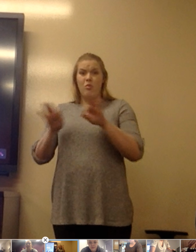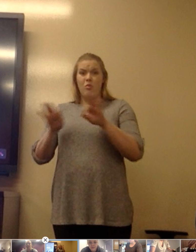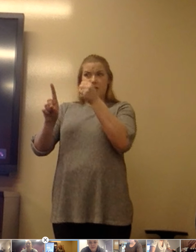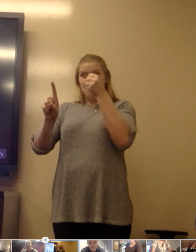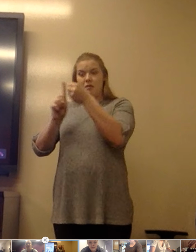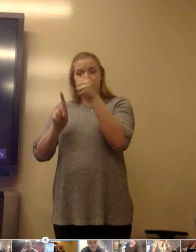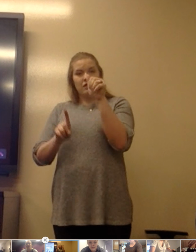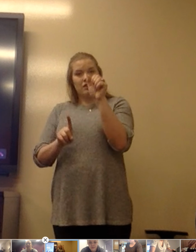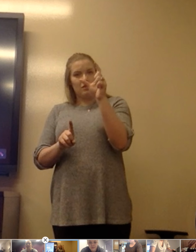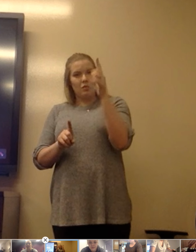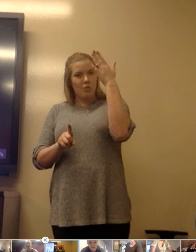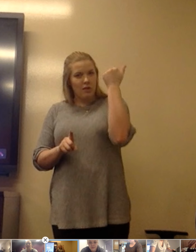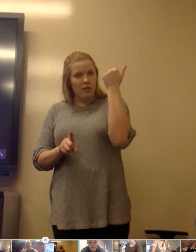ASL?